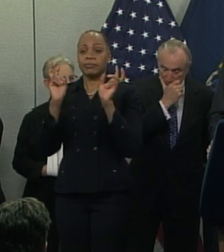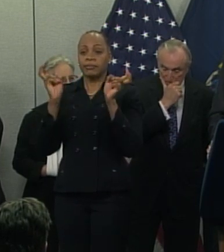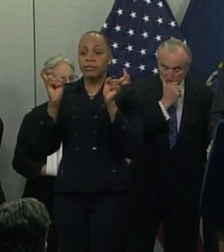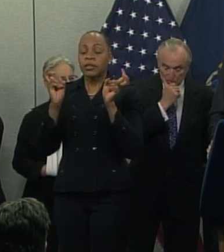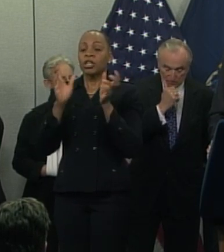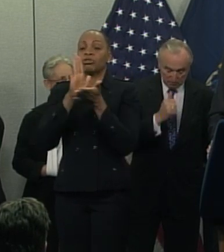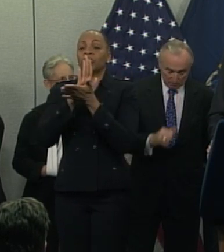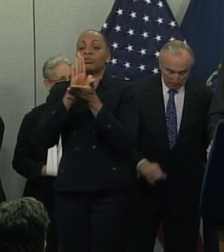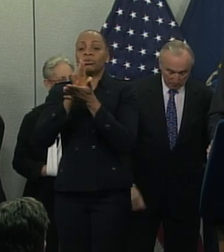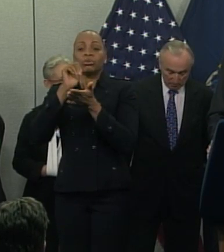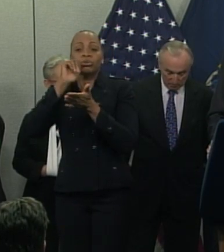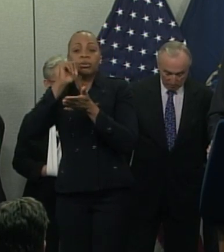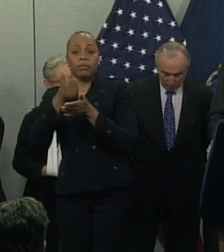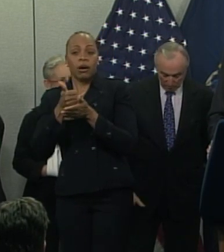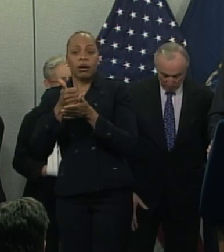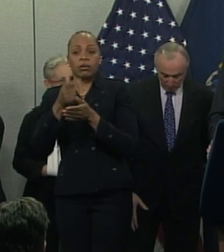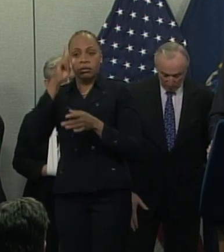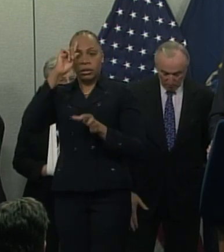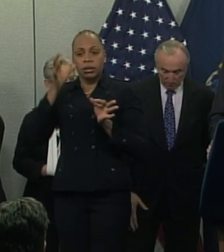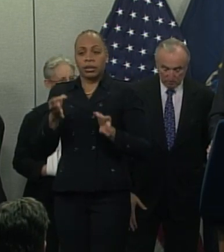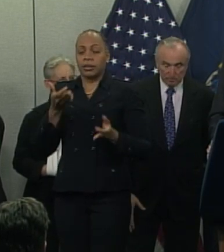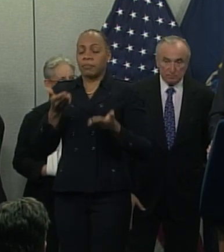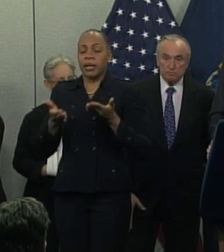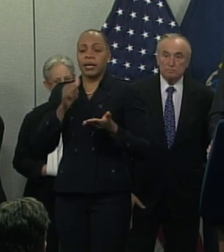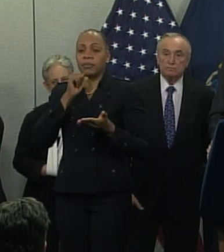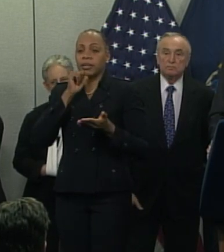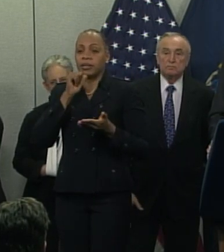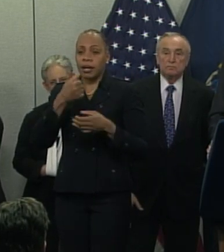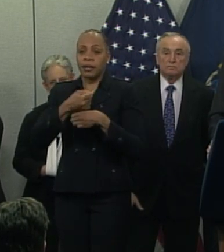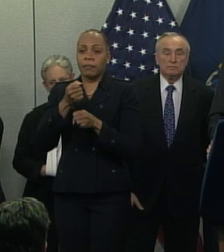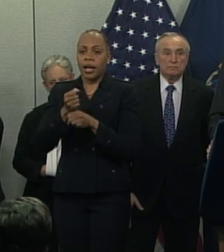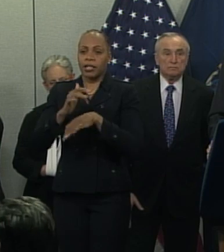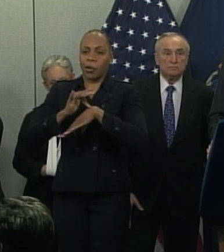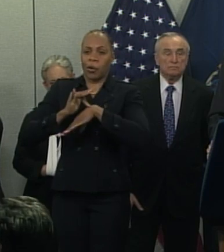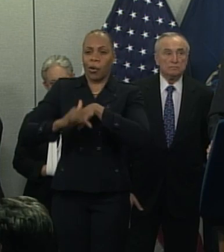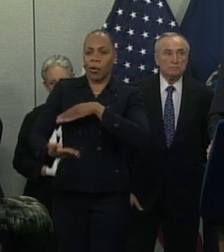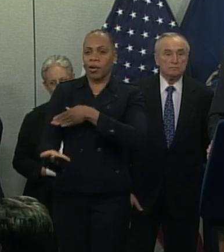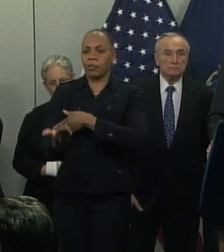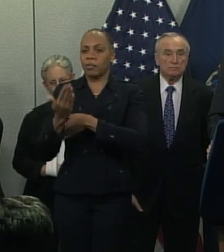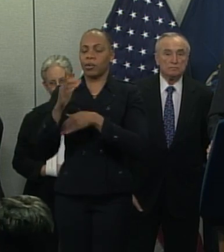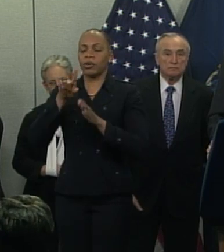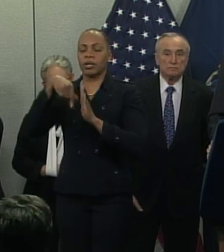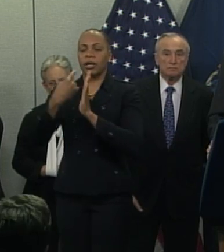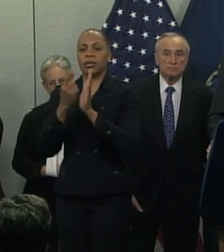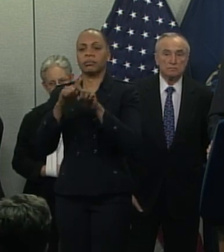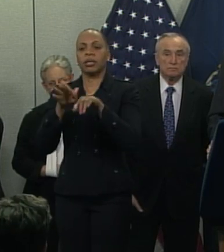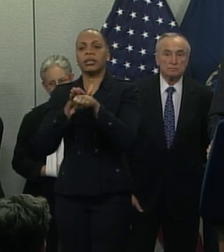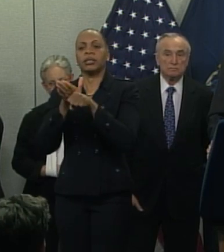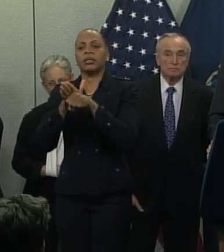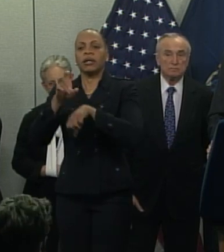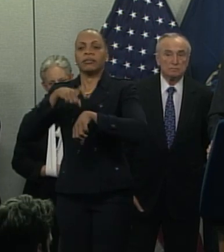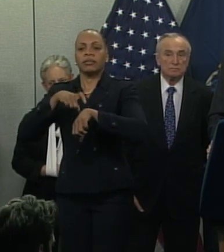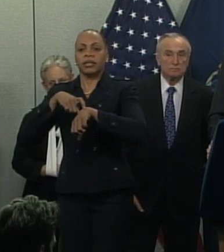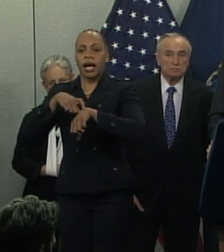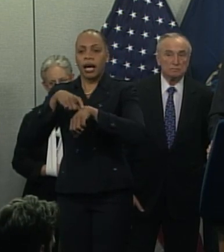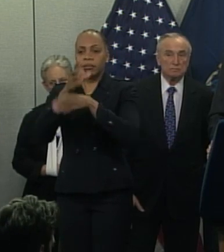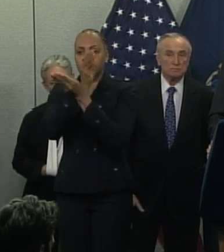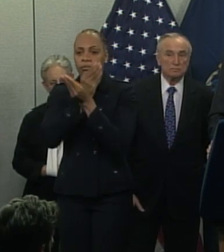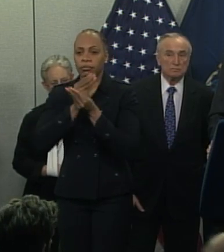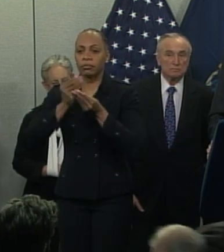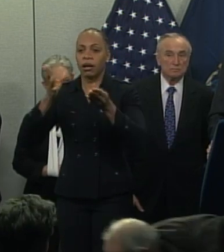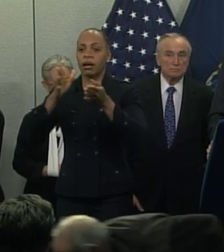tomorrow. That decision will probably not be made till the very early morning hours, but in enough time to get the word out